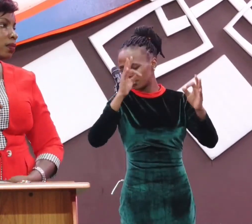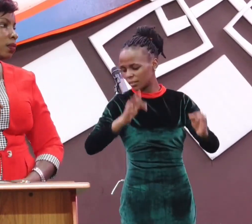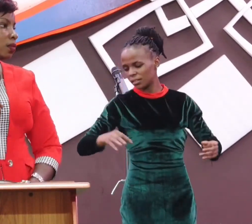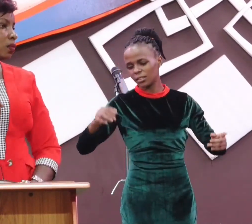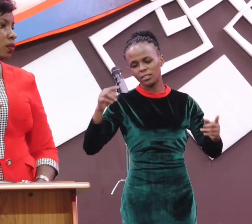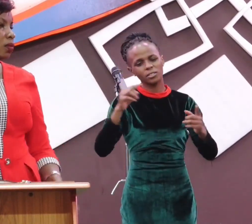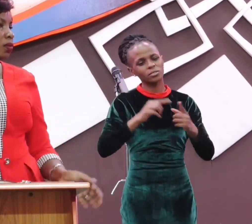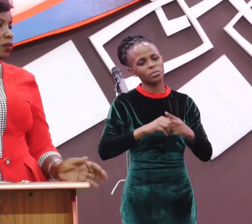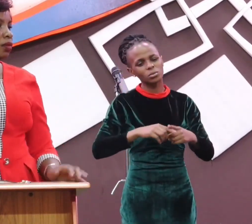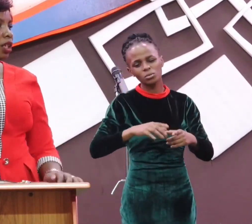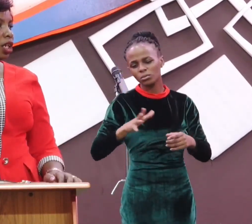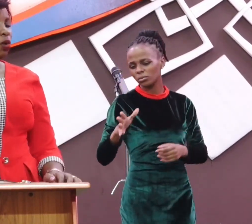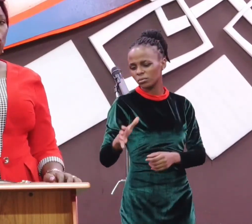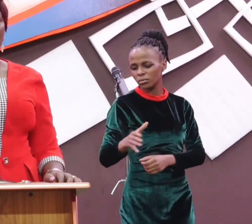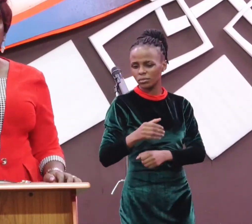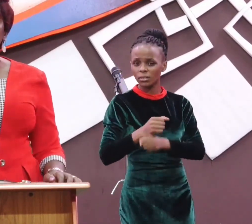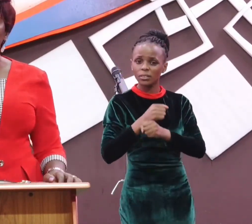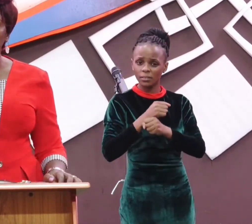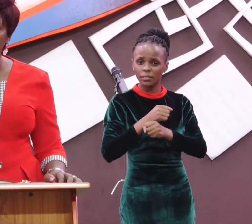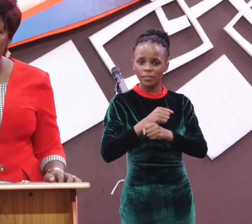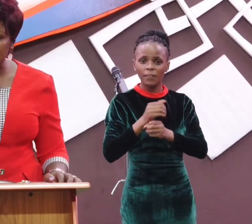there is no excuse for me.